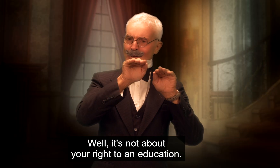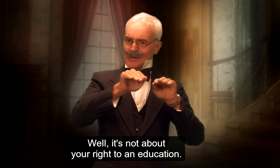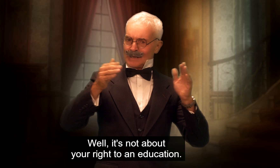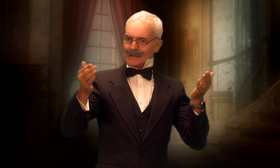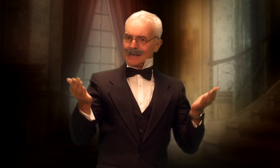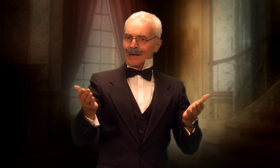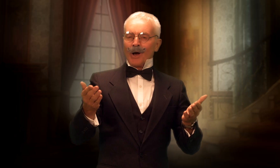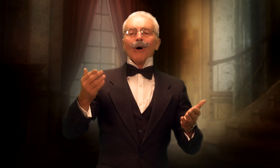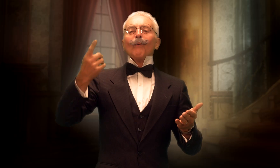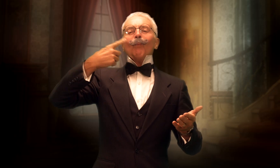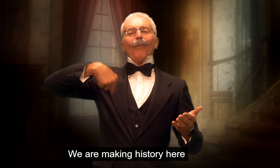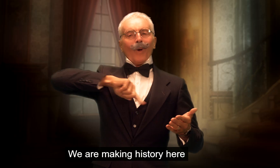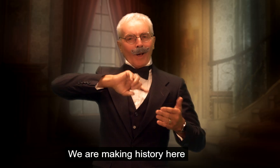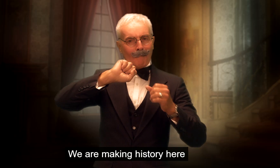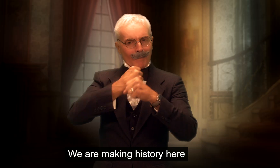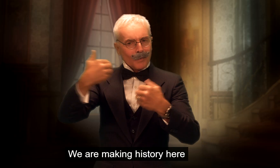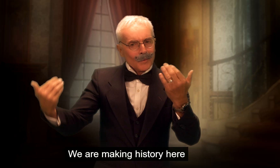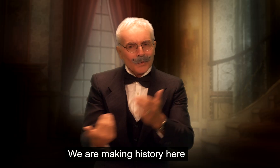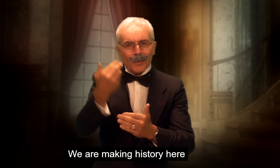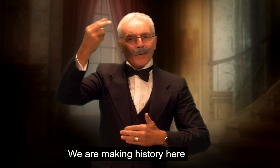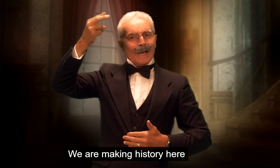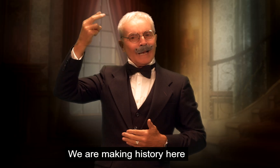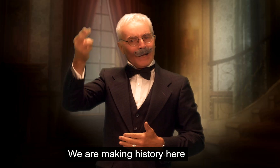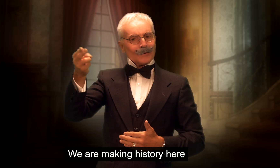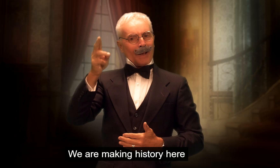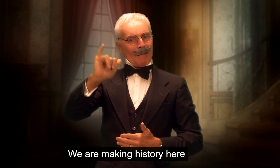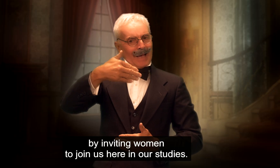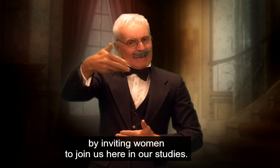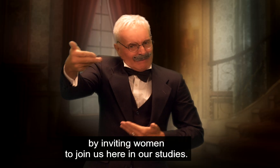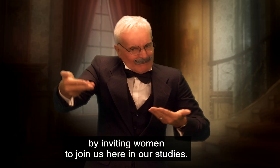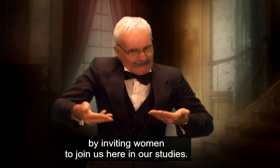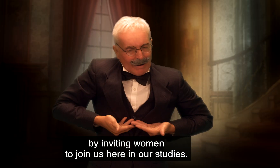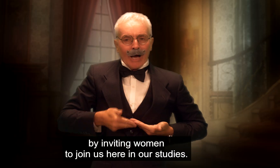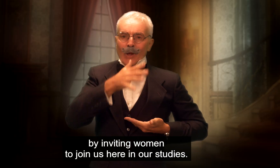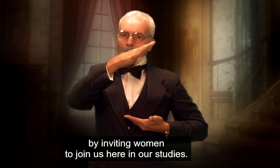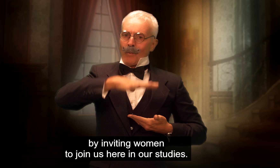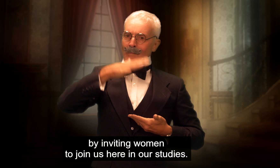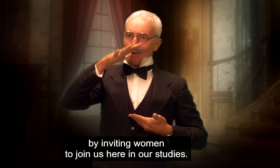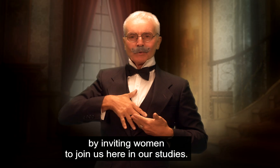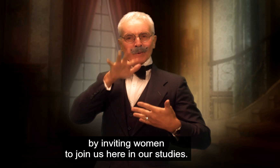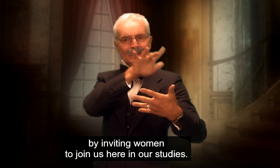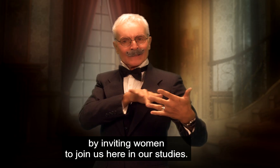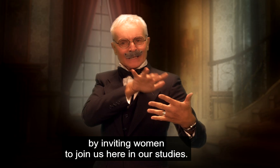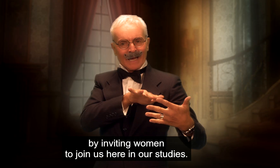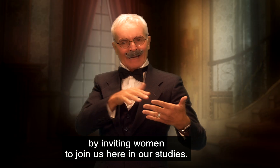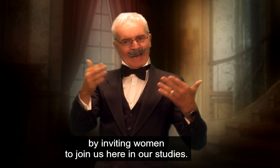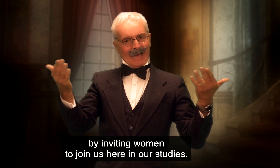education. We are making history here by inviting women to join us here in our